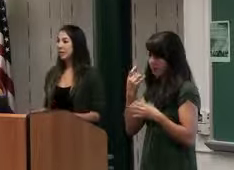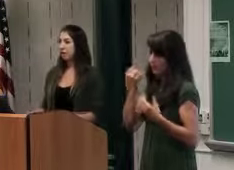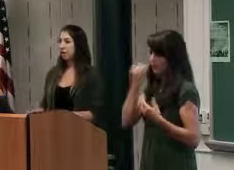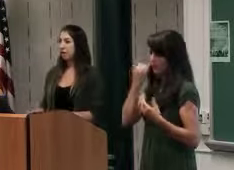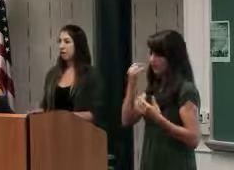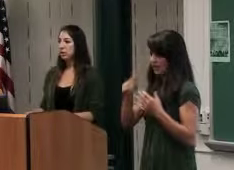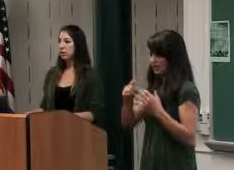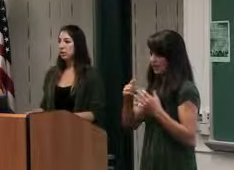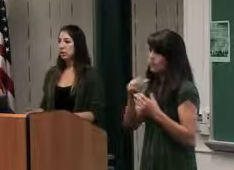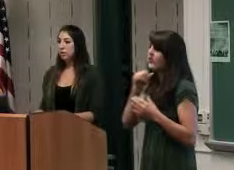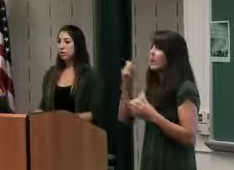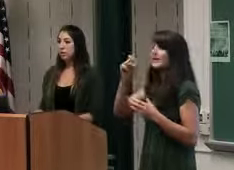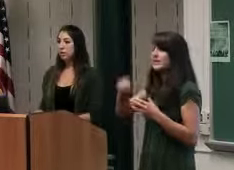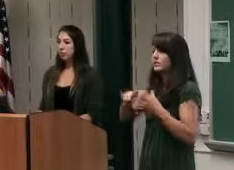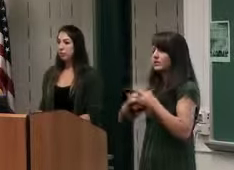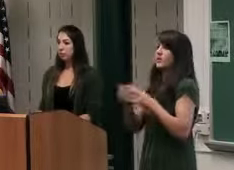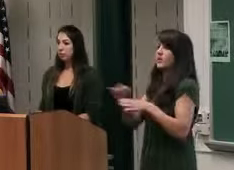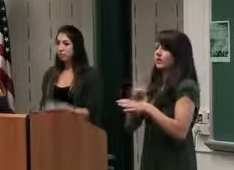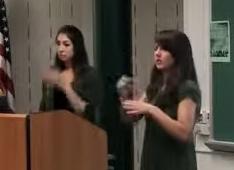need to know everything.